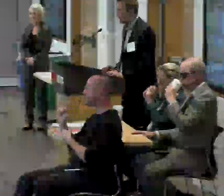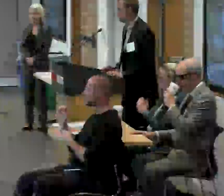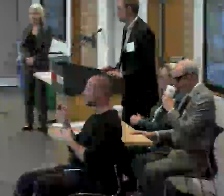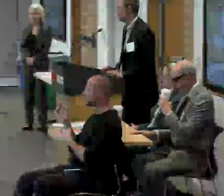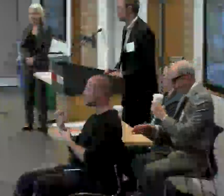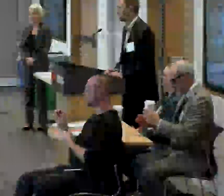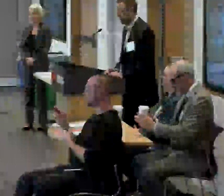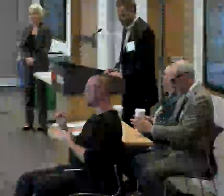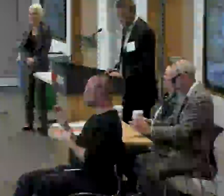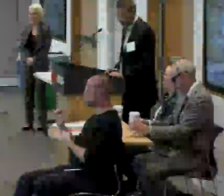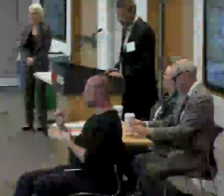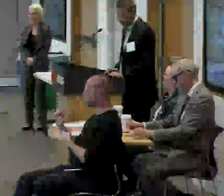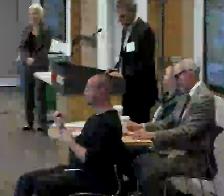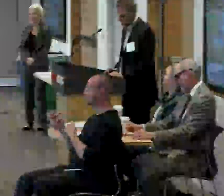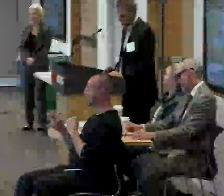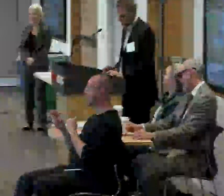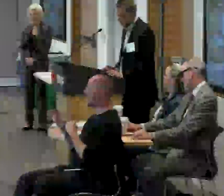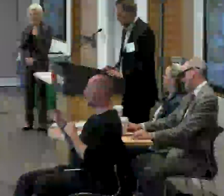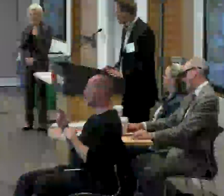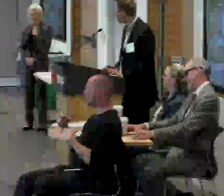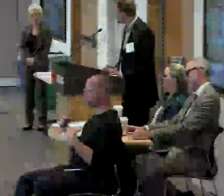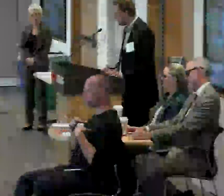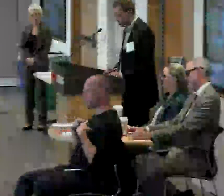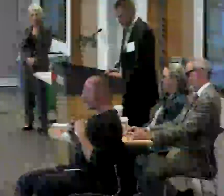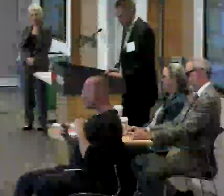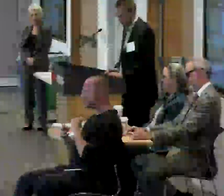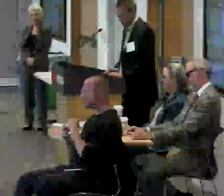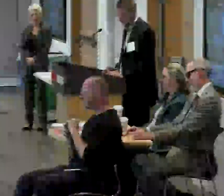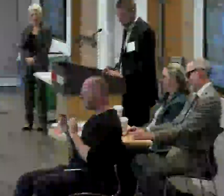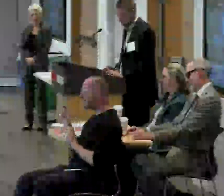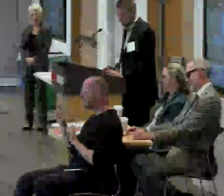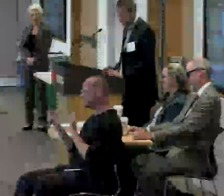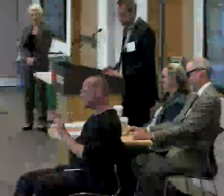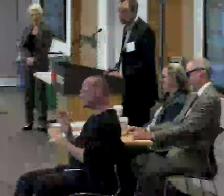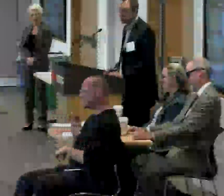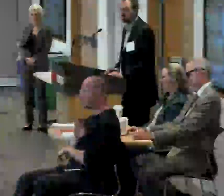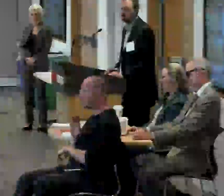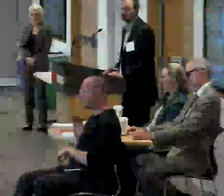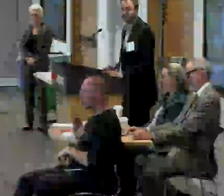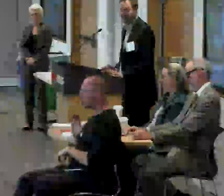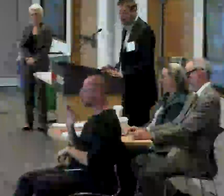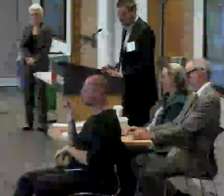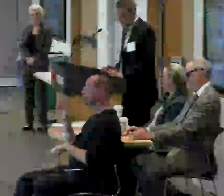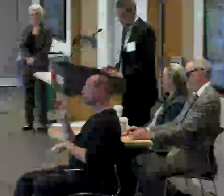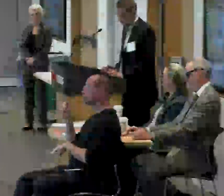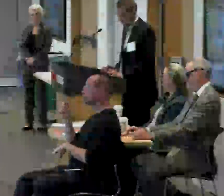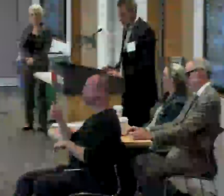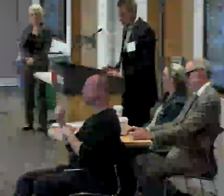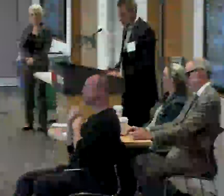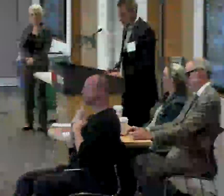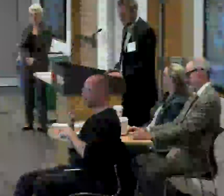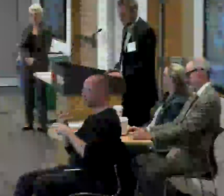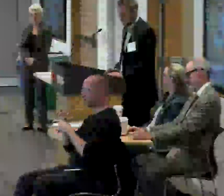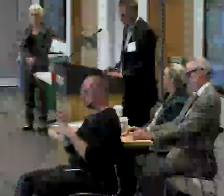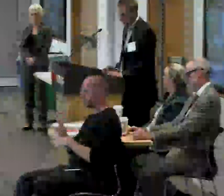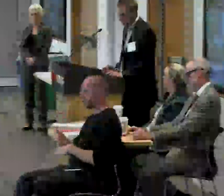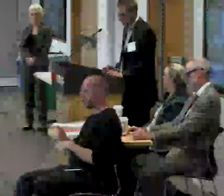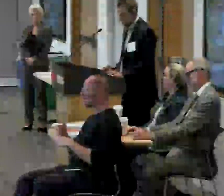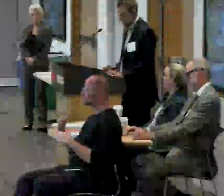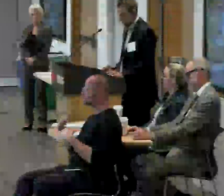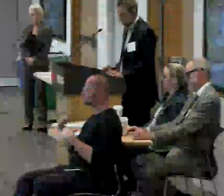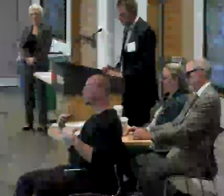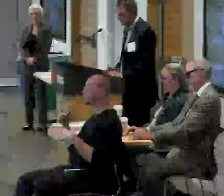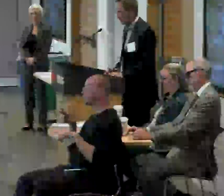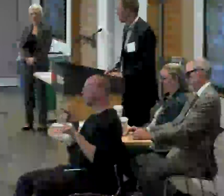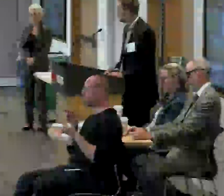Savings Investment Board, where she oversaw the development and implementation of a retirement plan for nearly 7 million Californians who currently don't